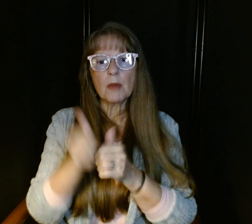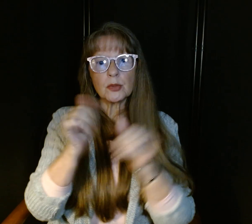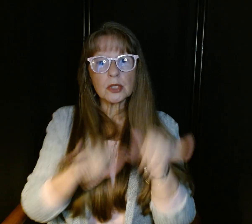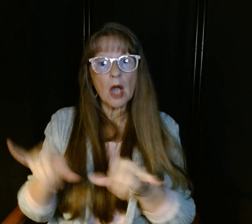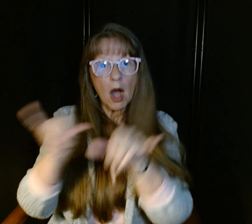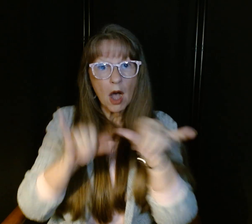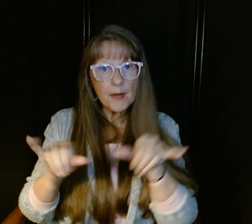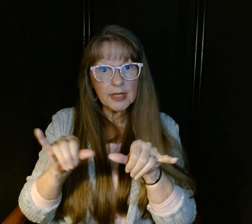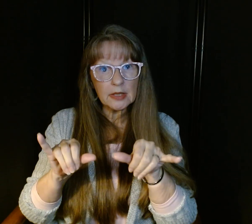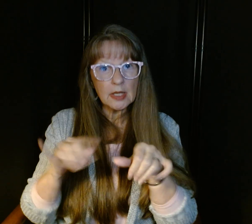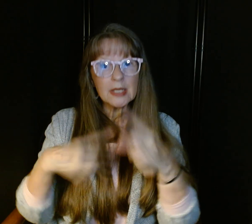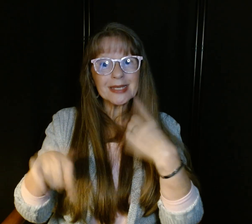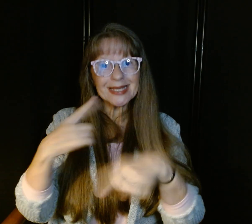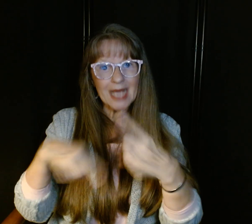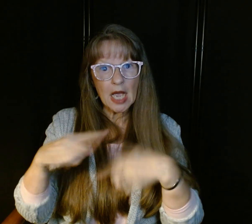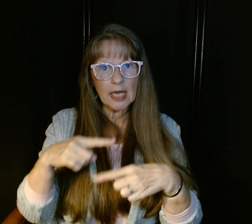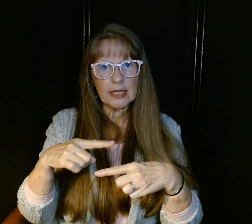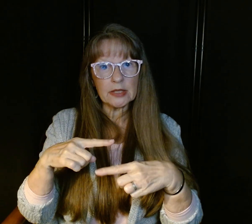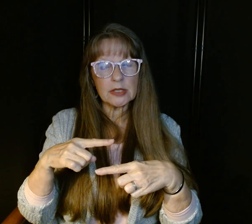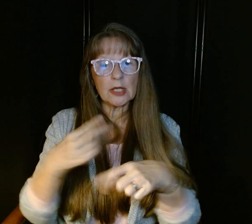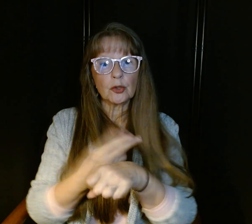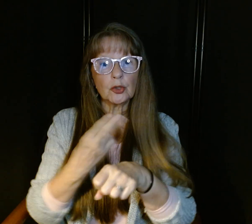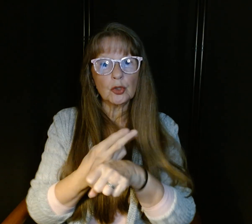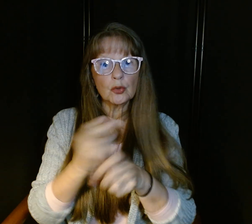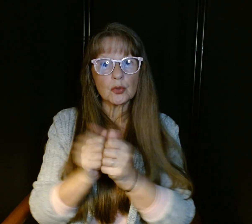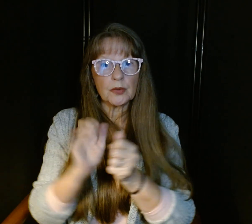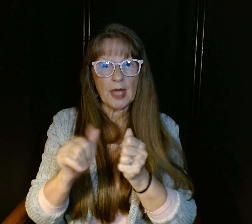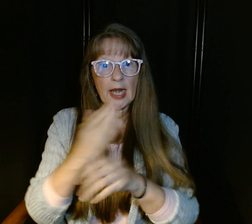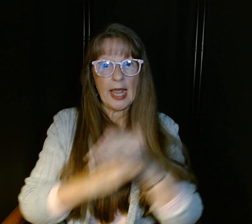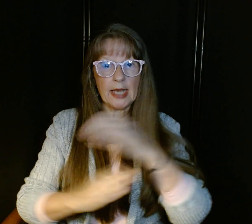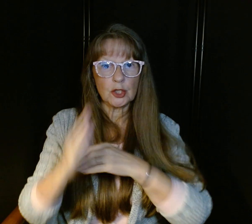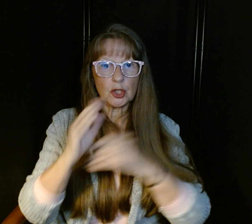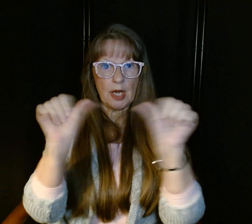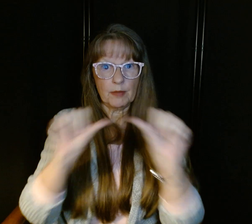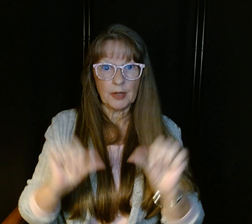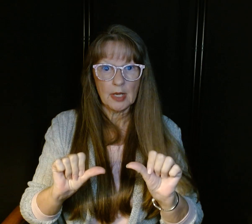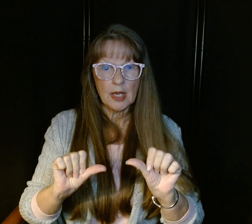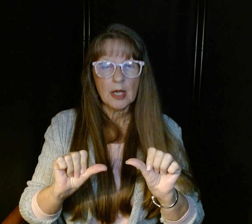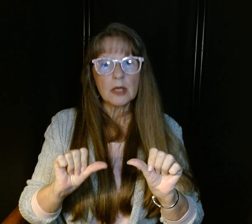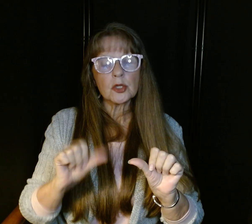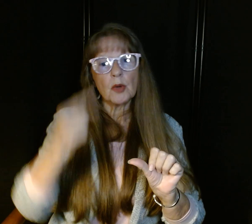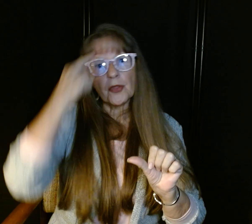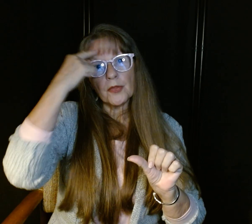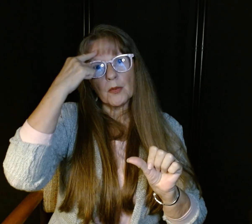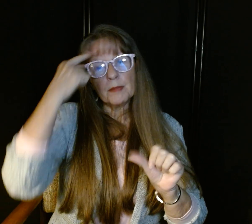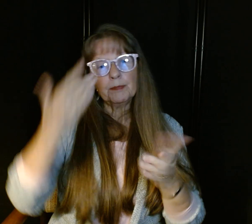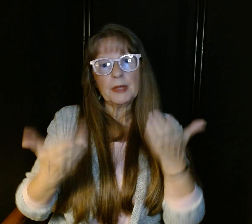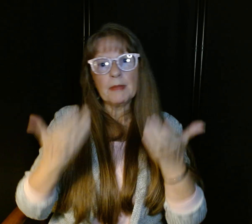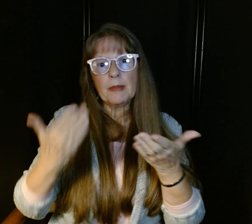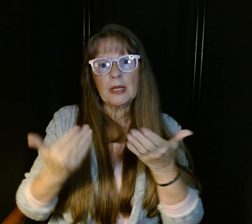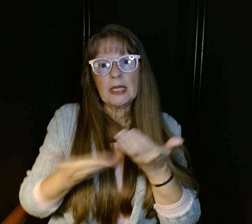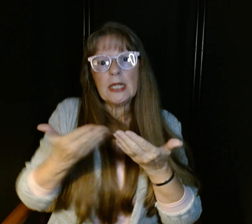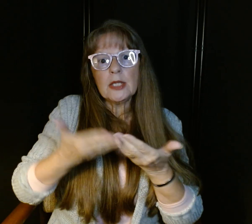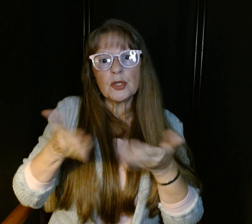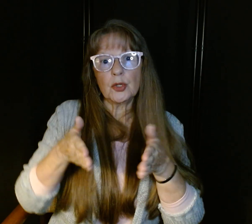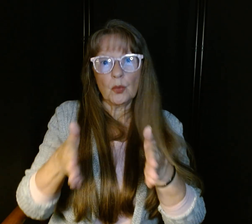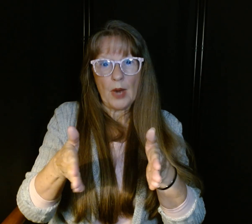most common signs that are used with that hand shape. So I thought that would be maybe an easier